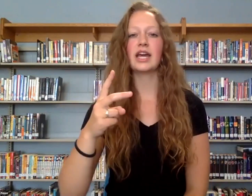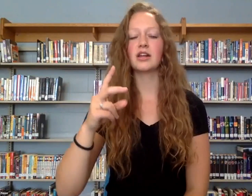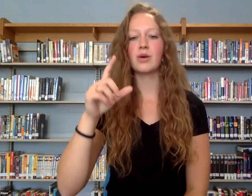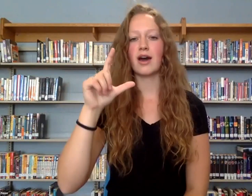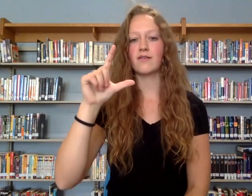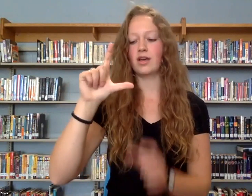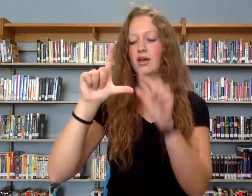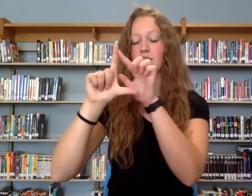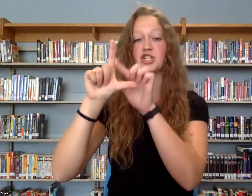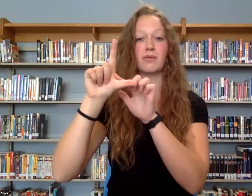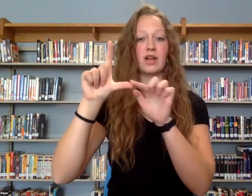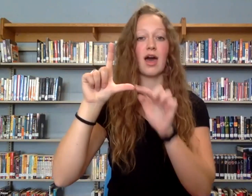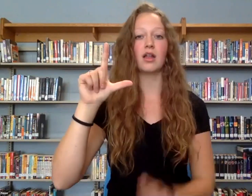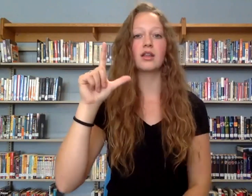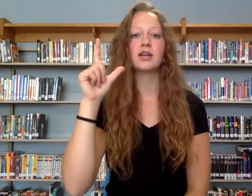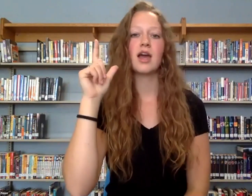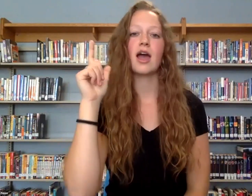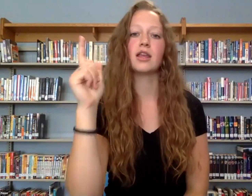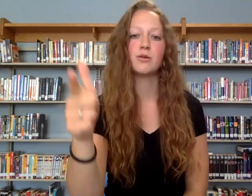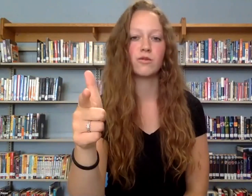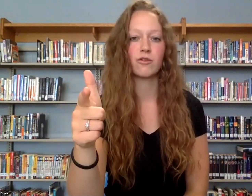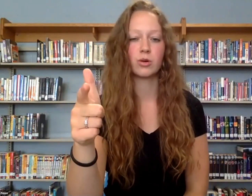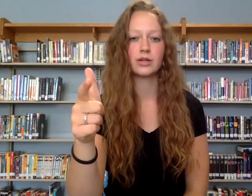you have the shape of an L, and then you move it forward.